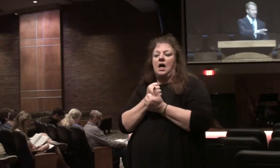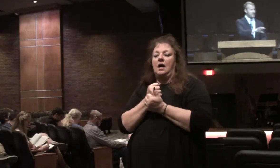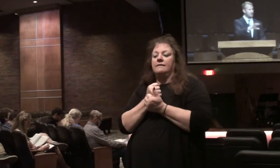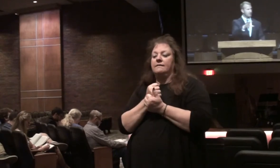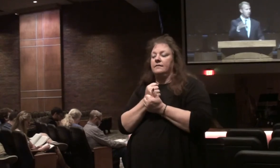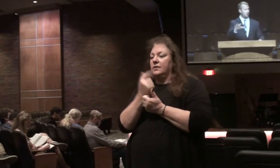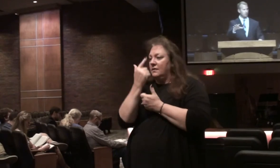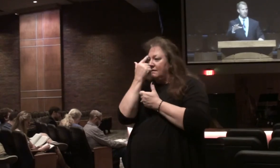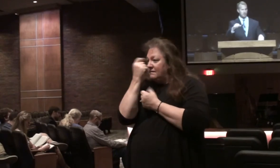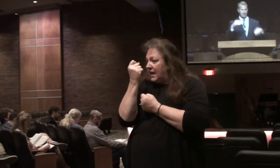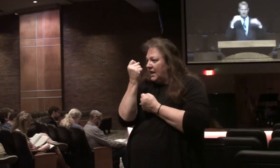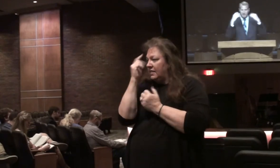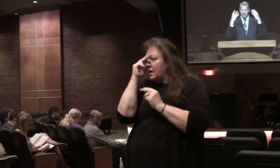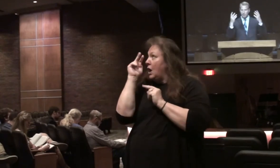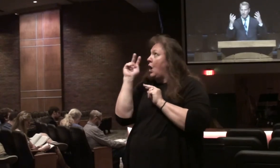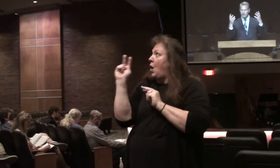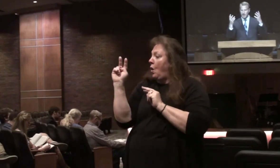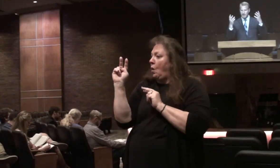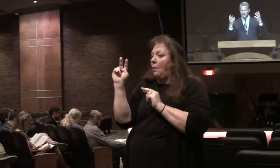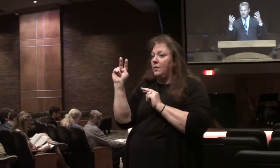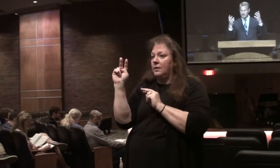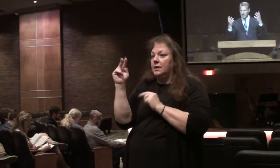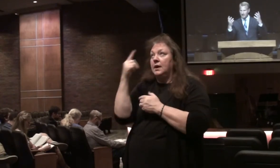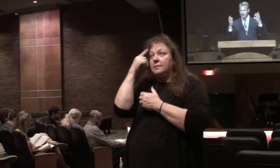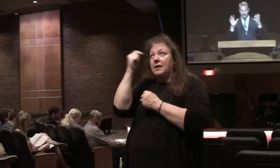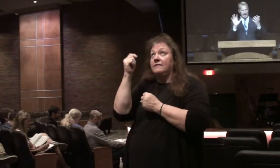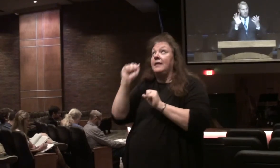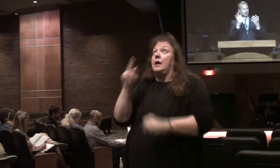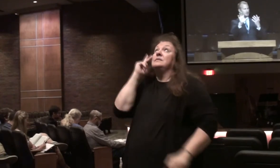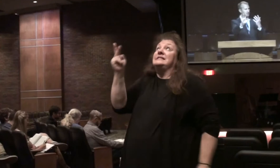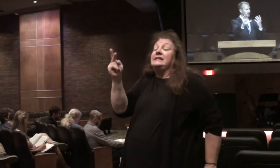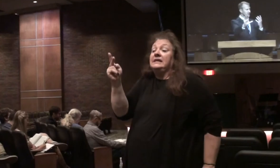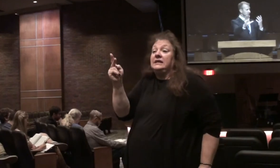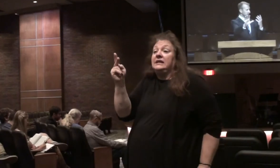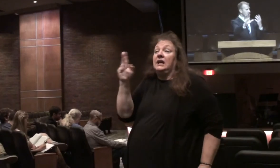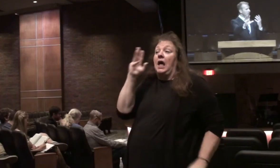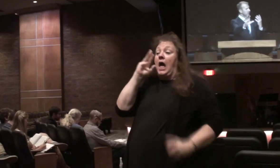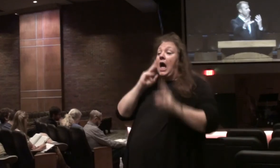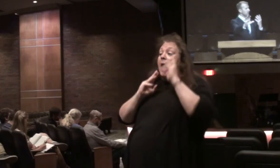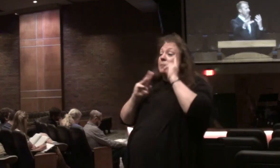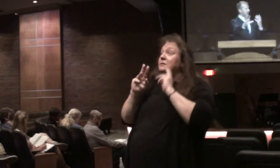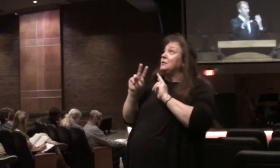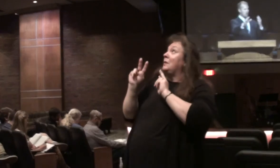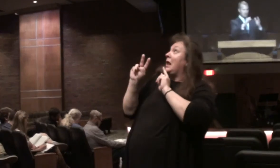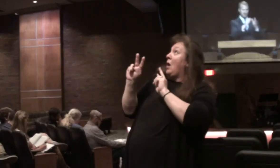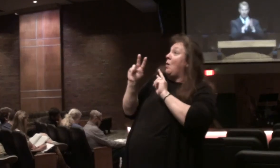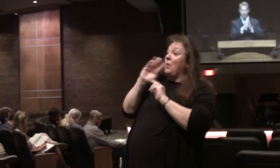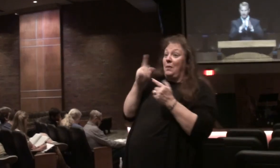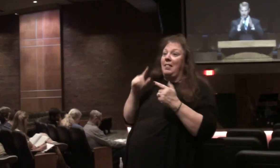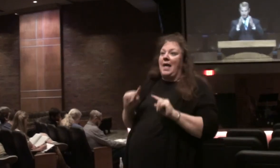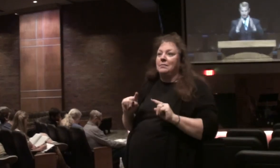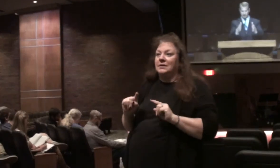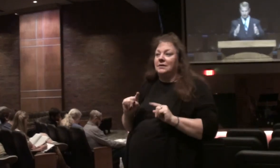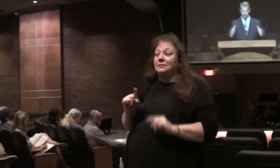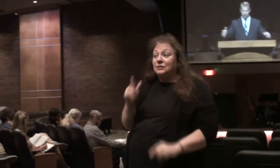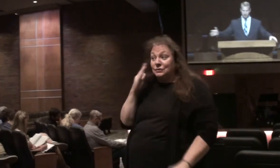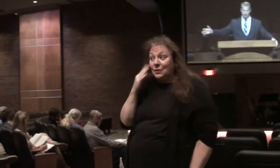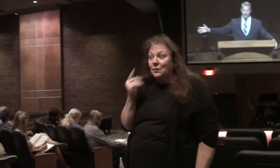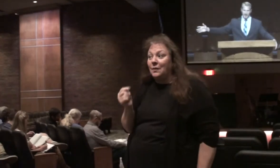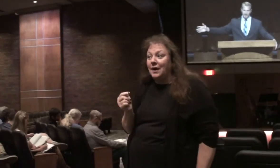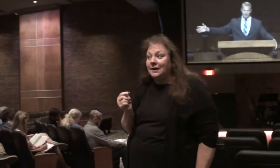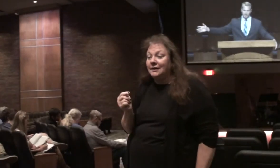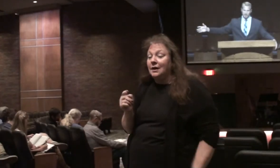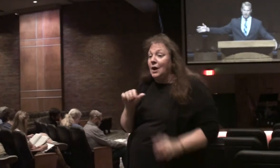even than faith and hope. My faith will be made sight. I will experience what I'm hoping for now. But you know what?